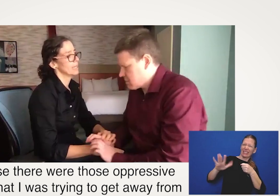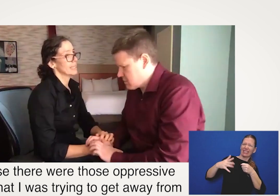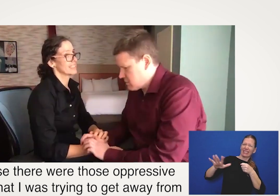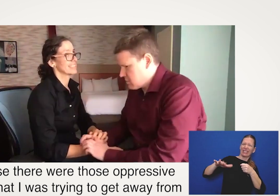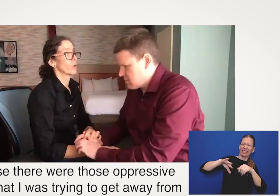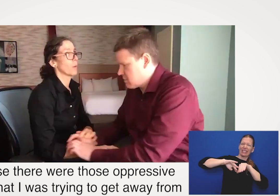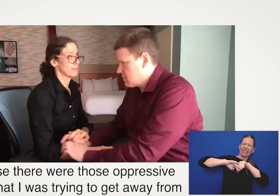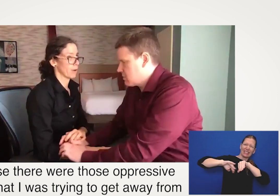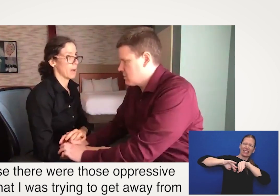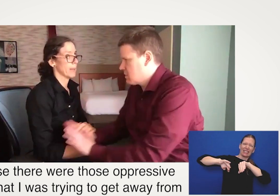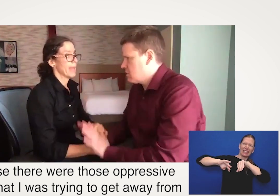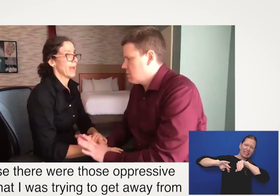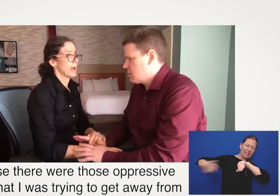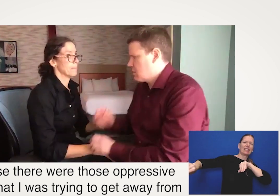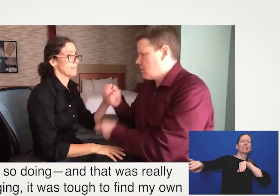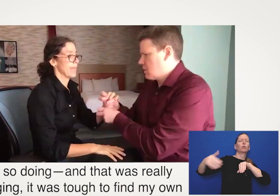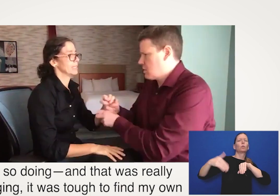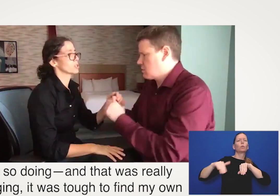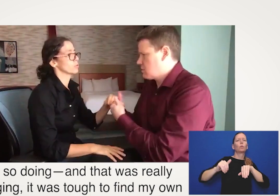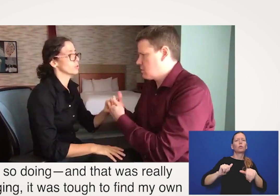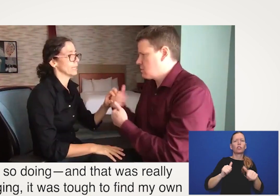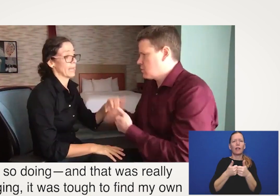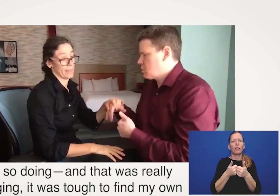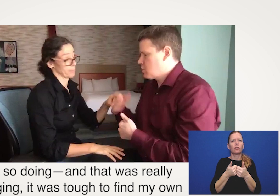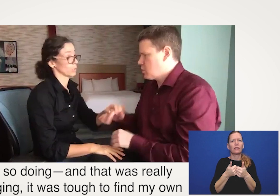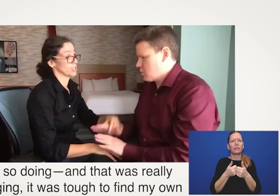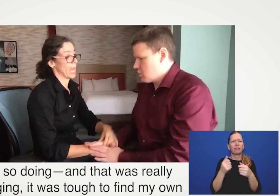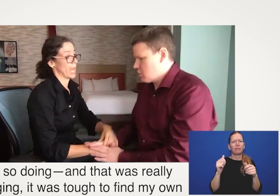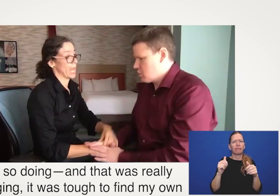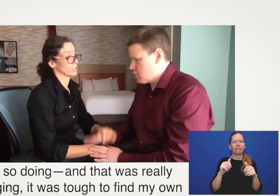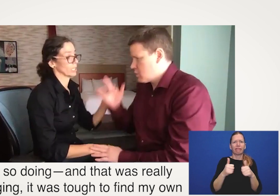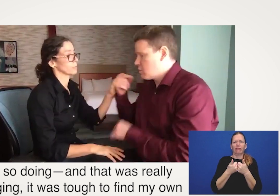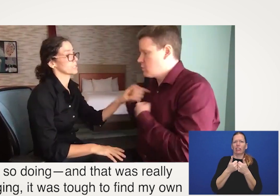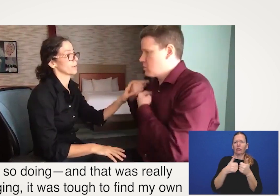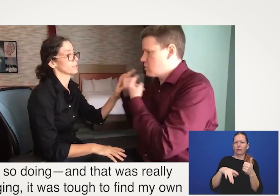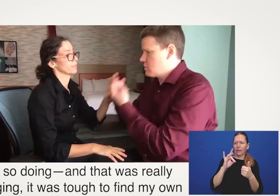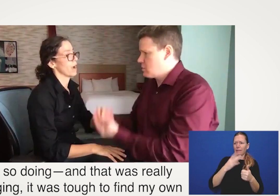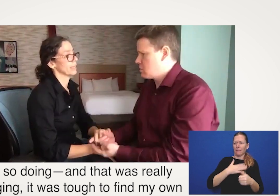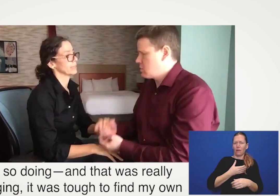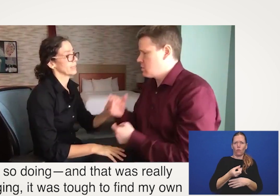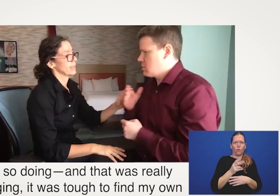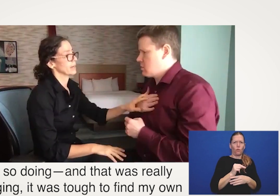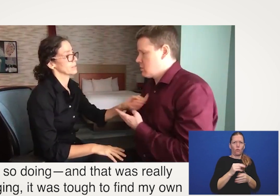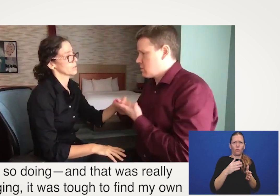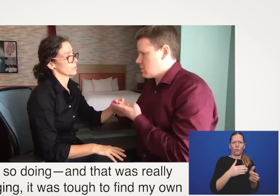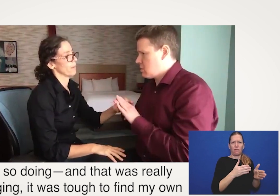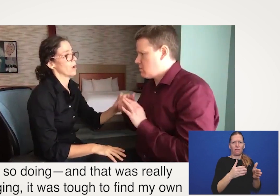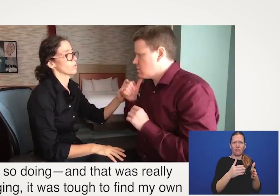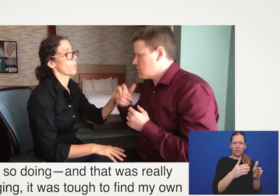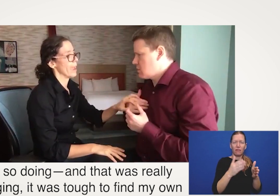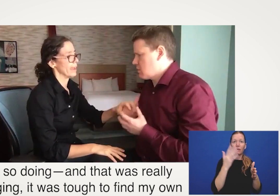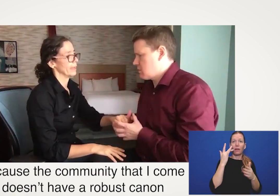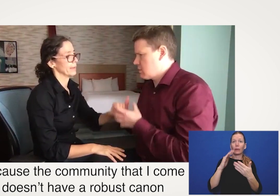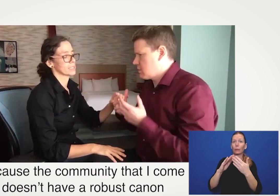to get away from. And in so doing, and that was really challenging. It was tough to find sort of my